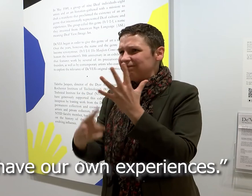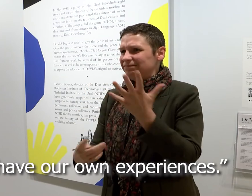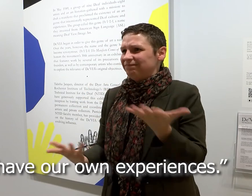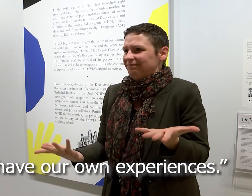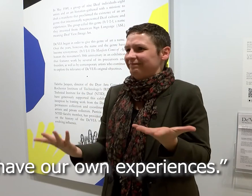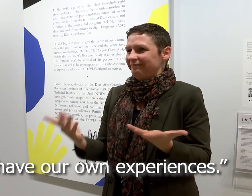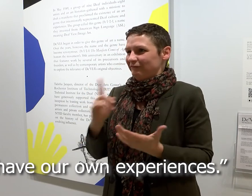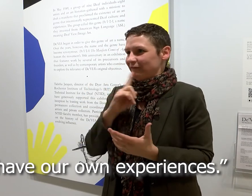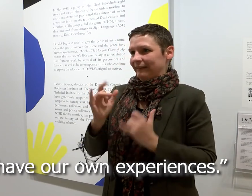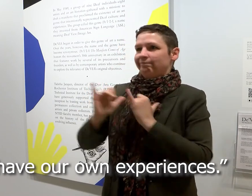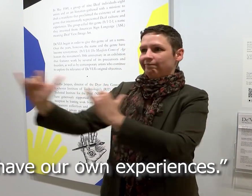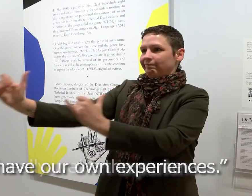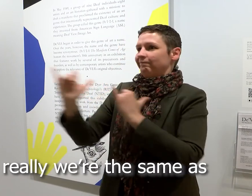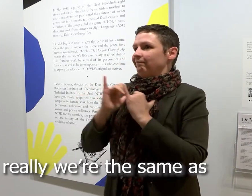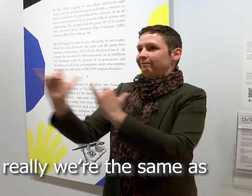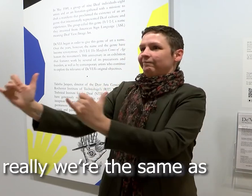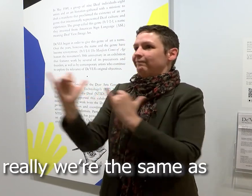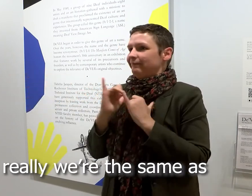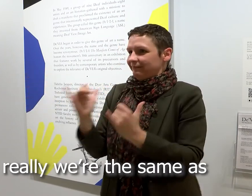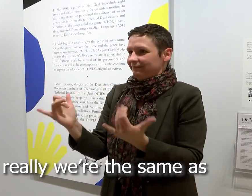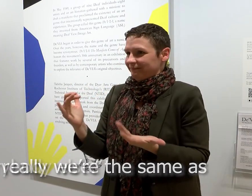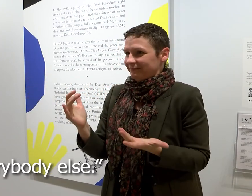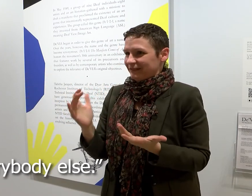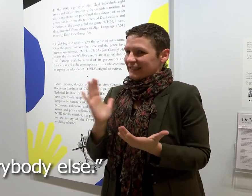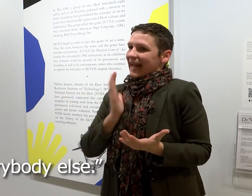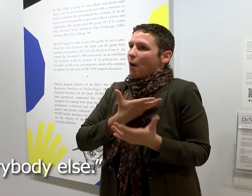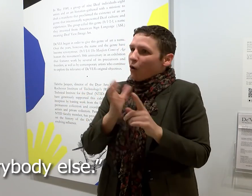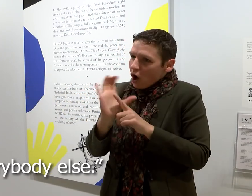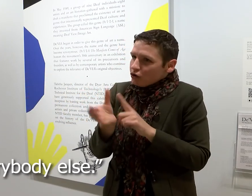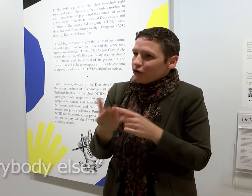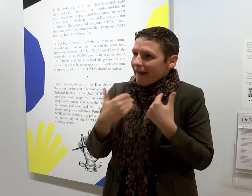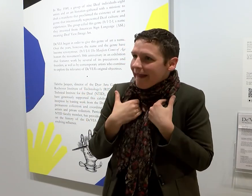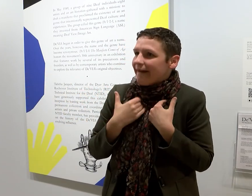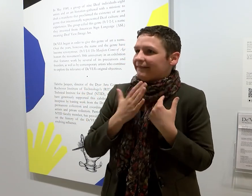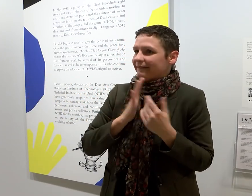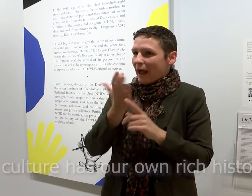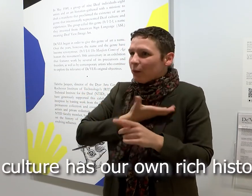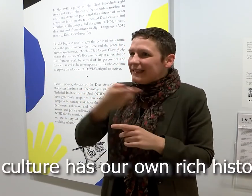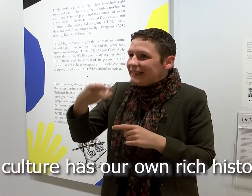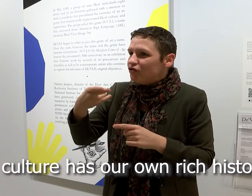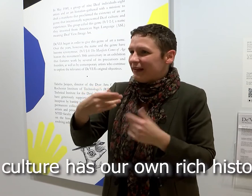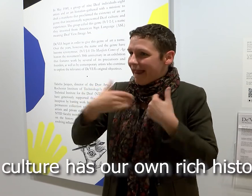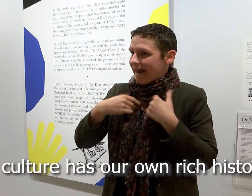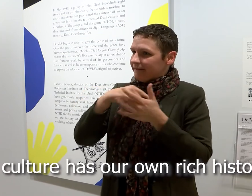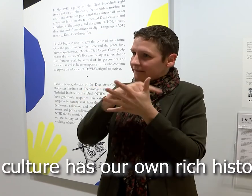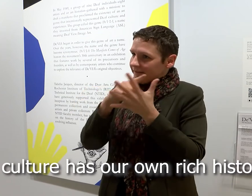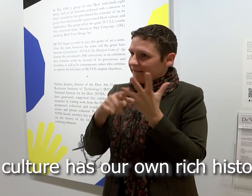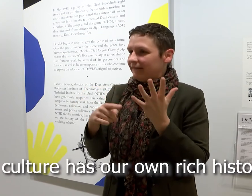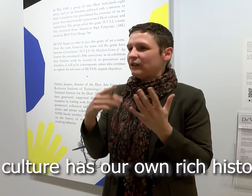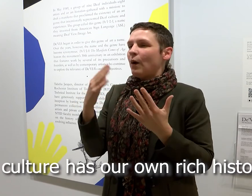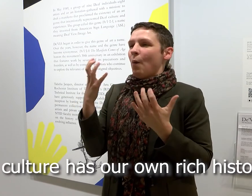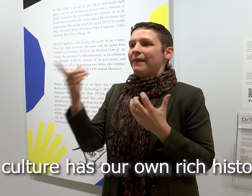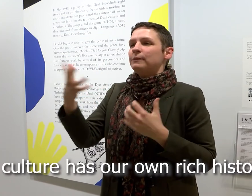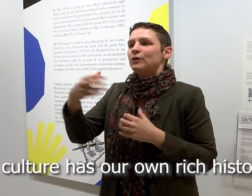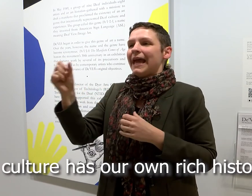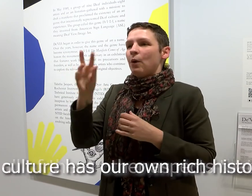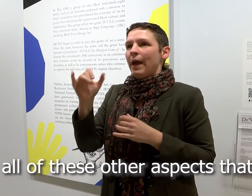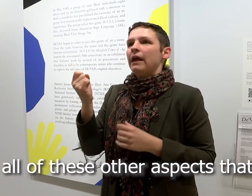EXPERIENCES. AND REALLY, WE'RE THE SAME AS EVERYBODY ELSE. OUR CULTURE HAS ITS OWN RICH HISTORY AND